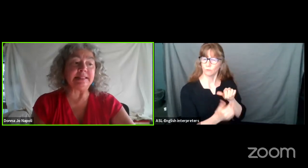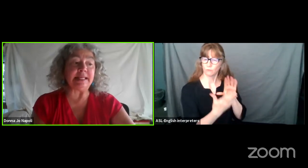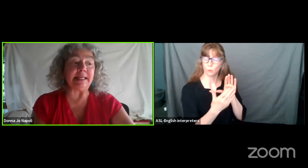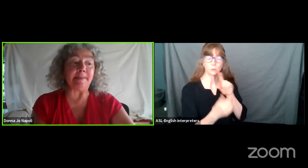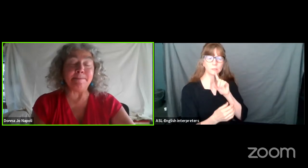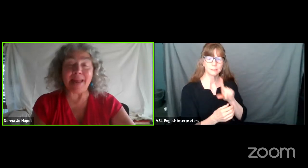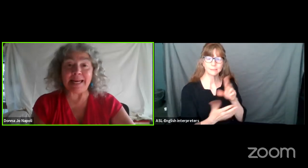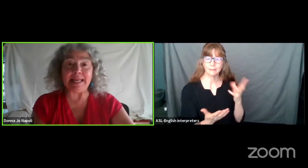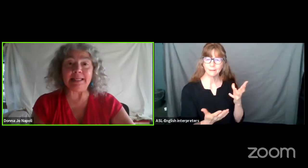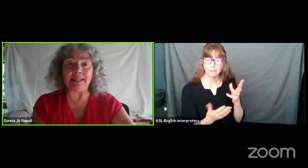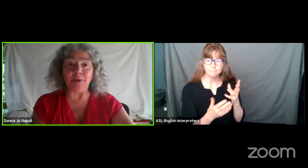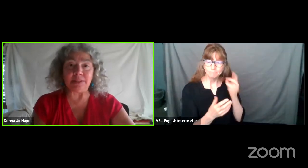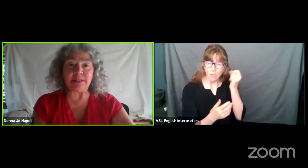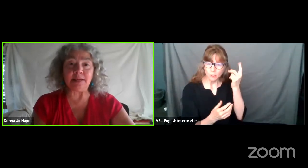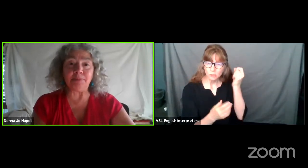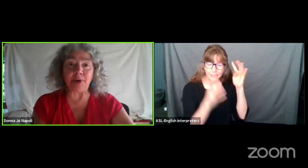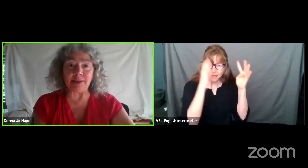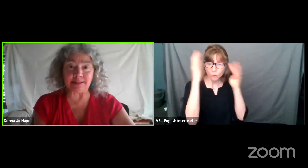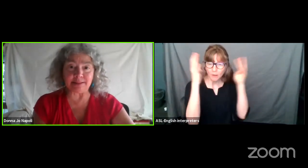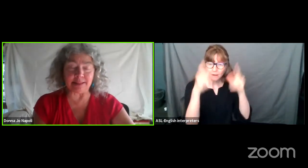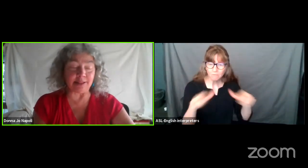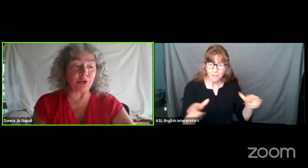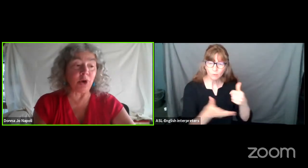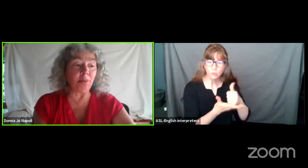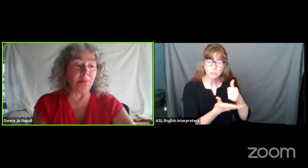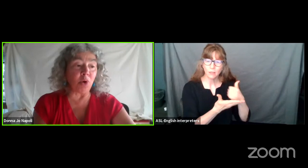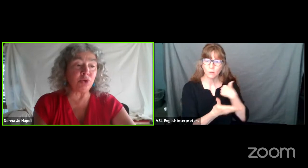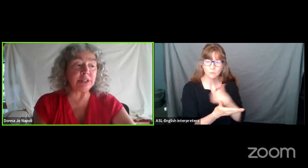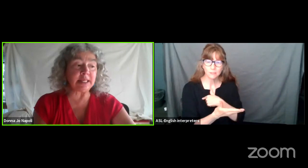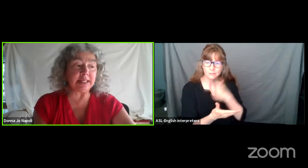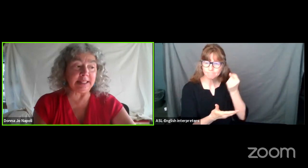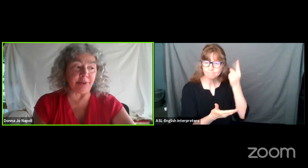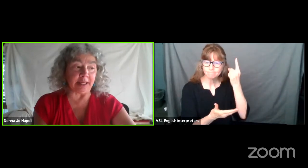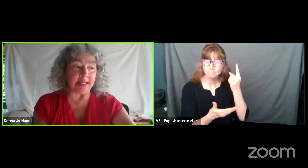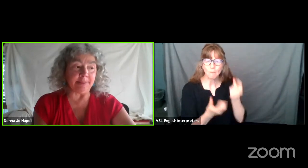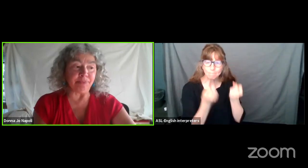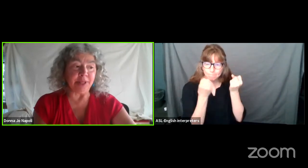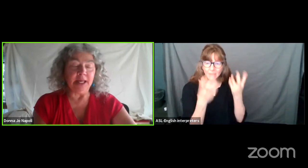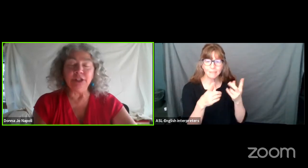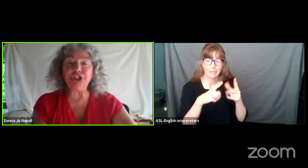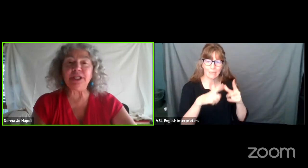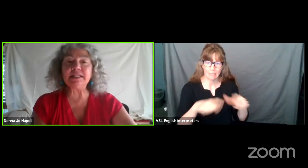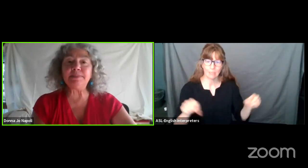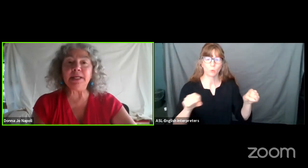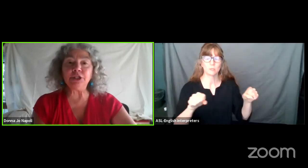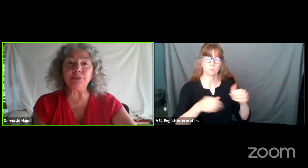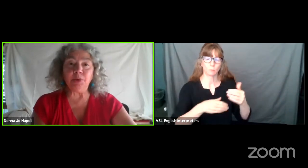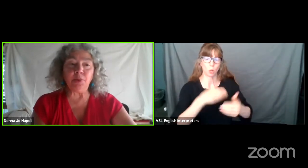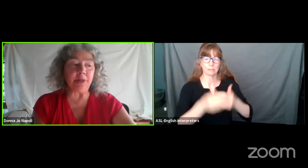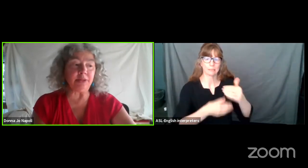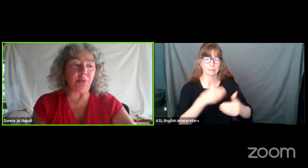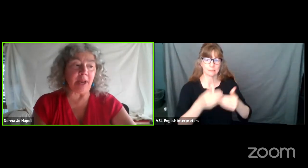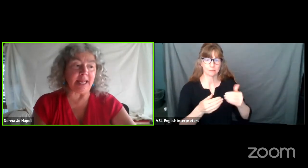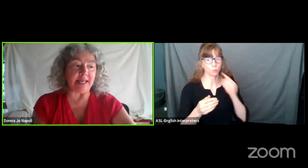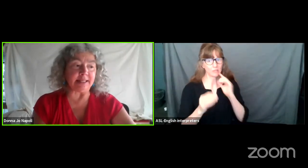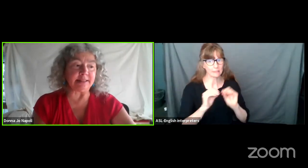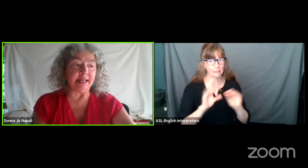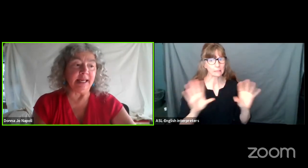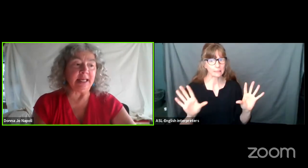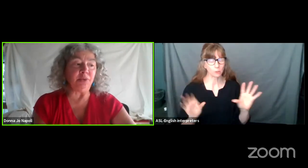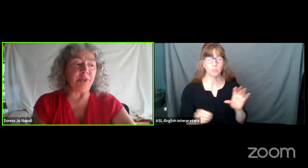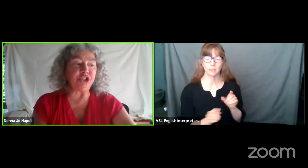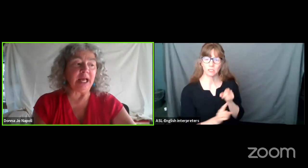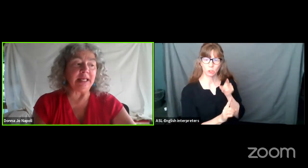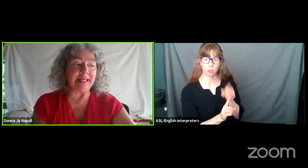we can see many linguistic processes most clearly, she has been exploring the